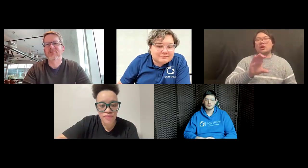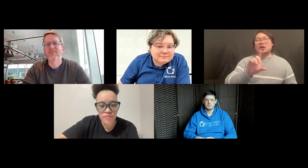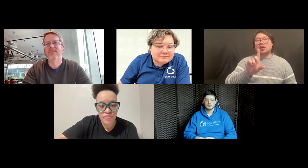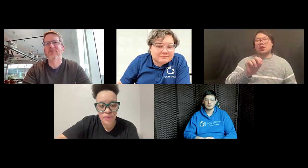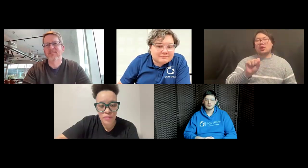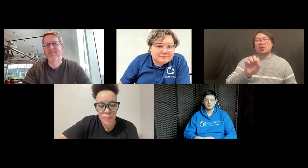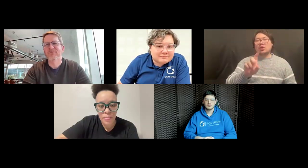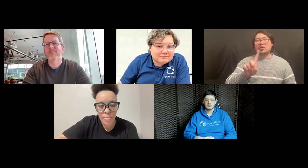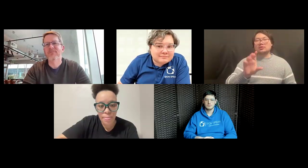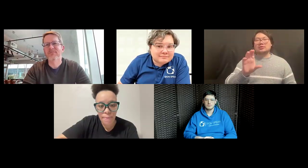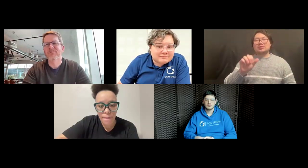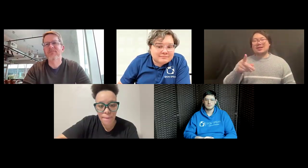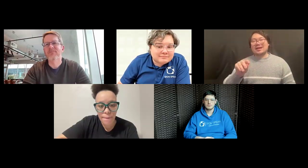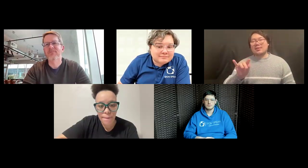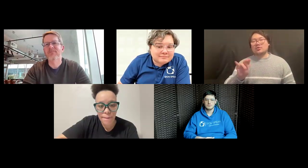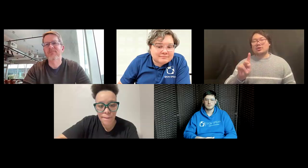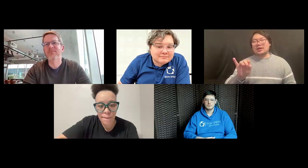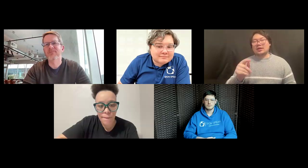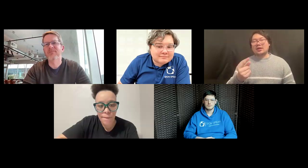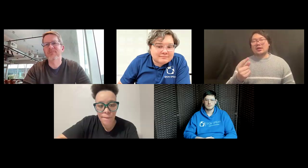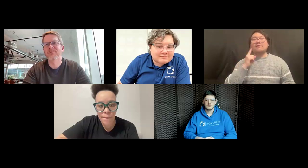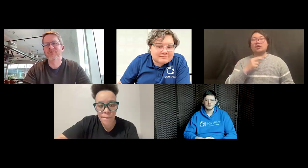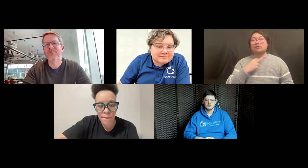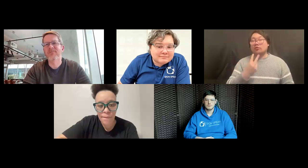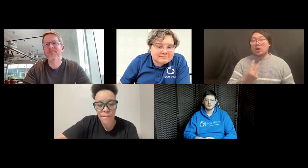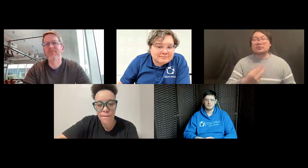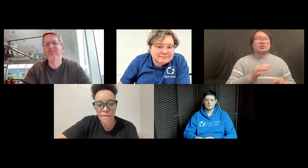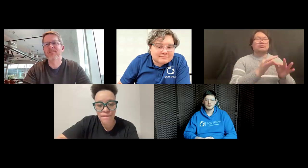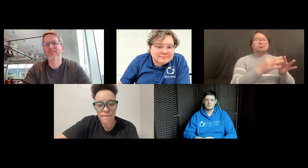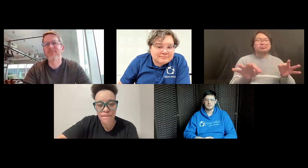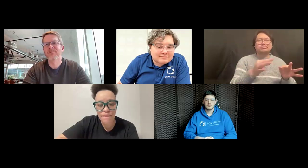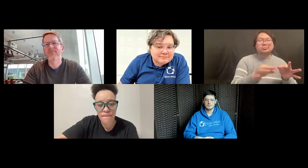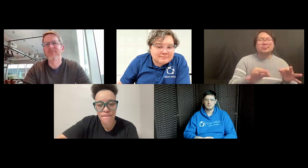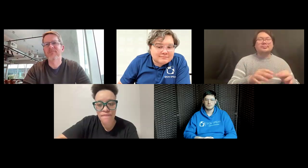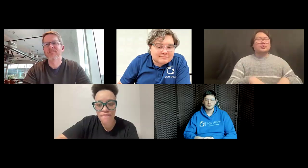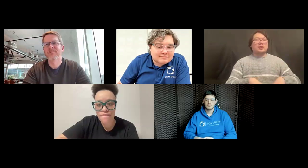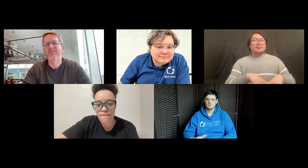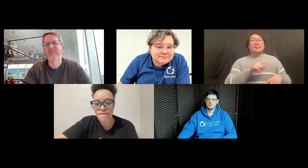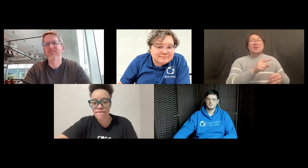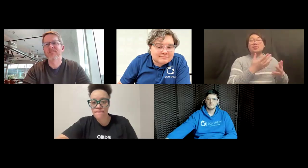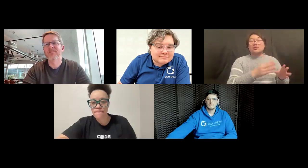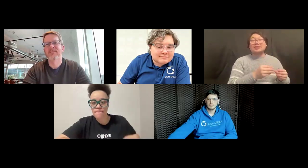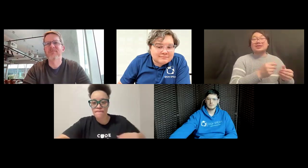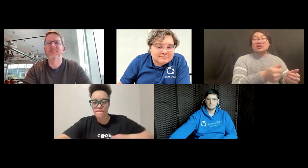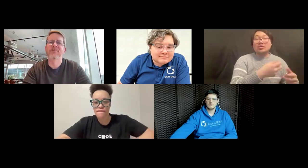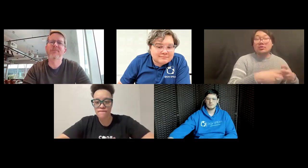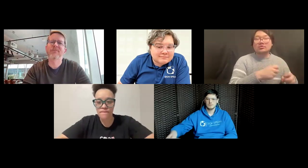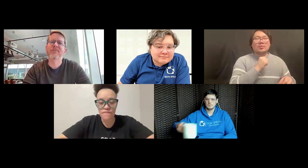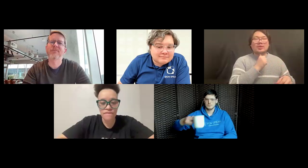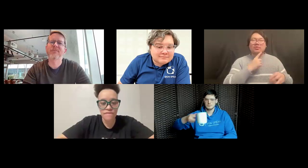one was closed captioning, and for voice conversations, to be able to caption those.